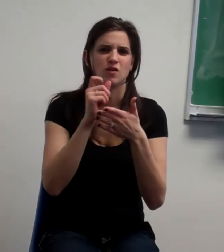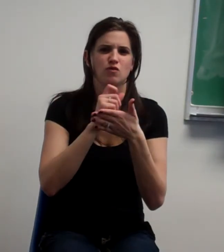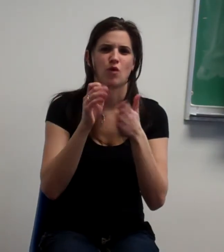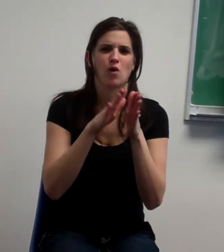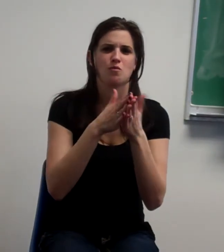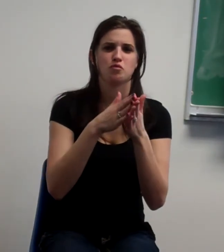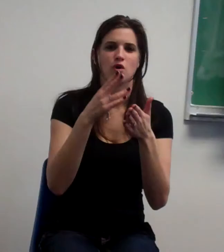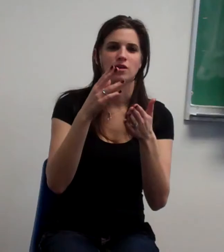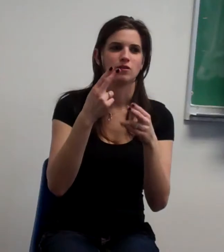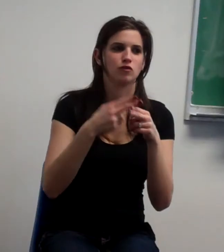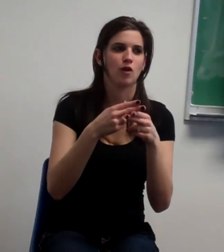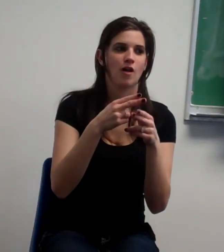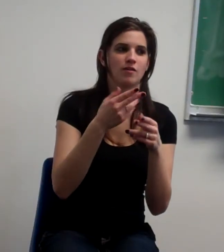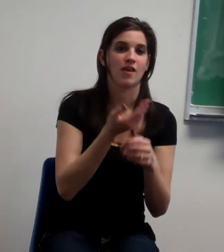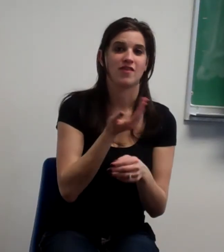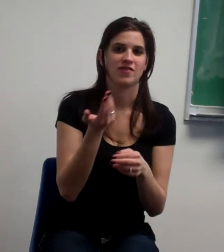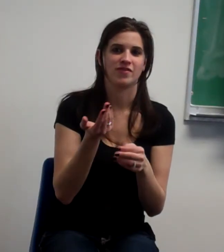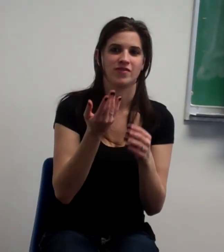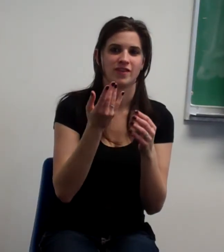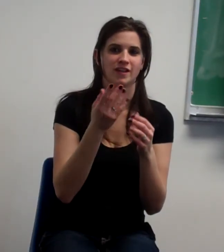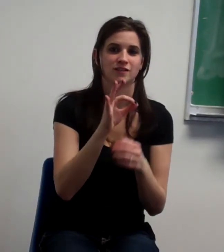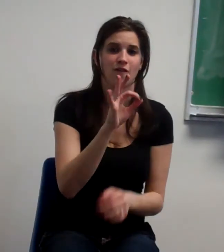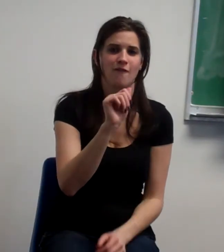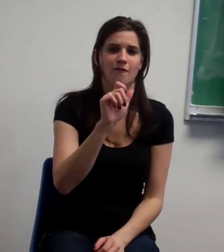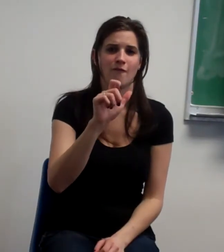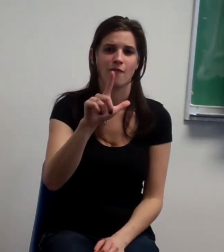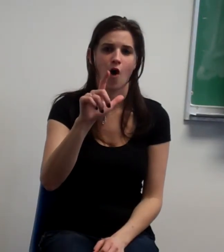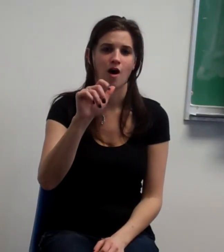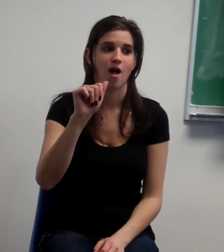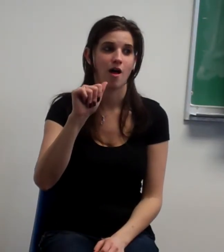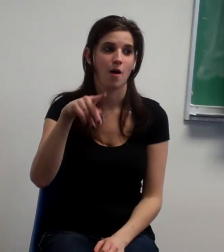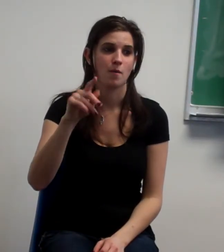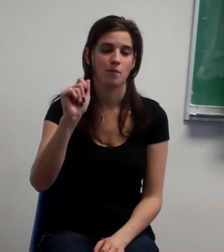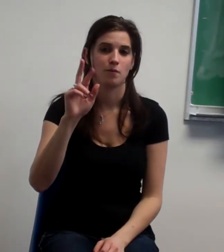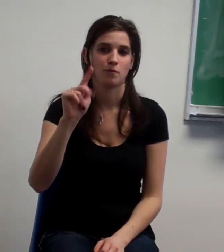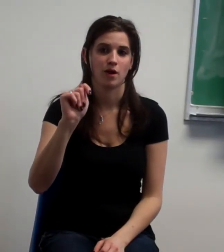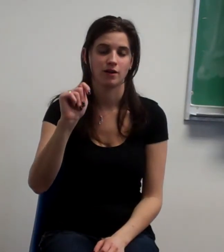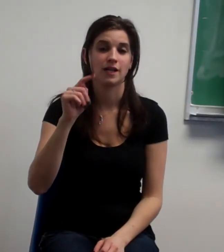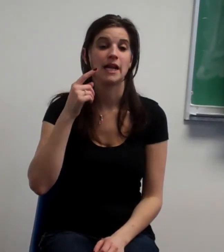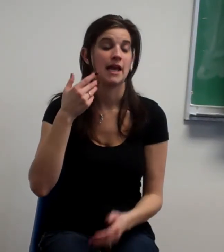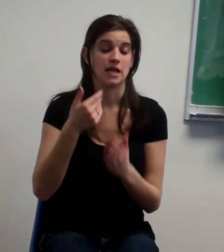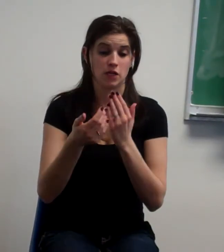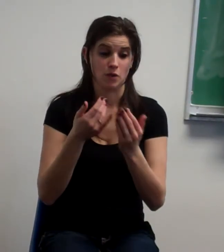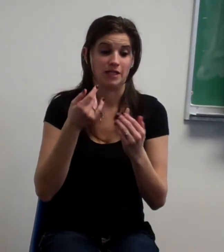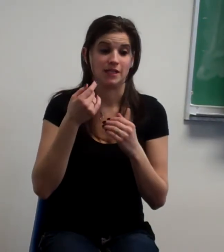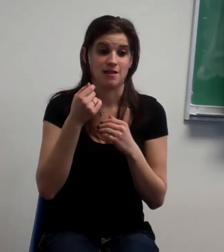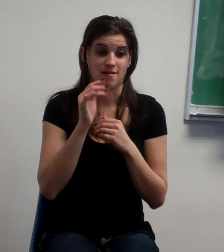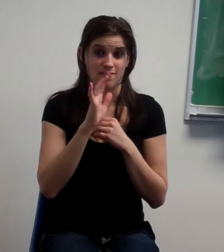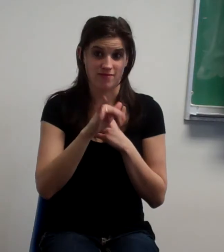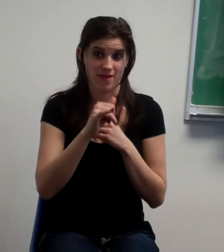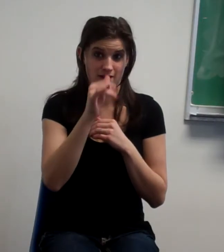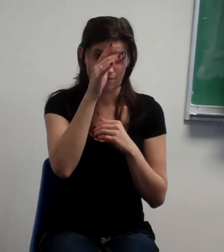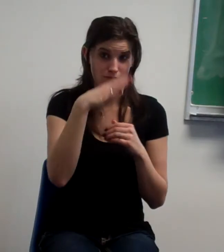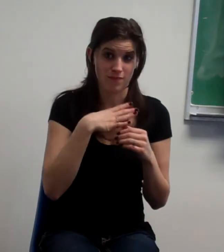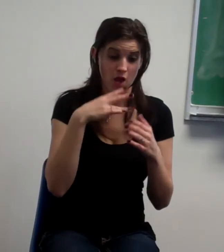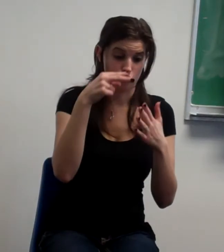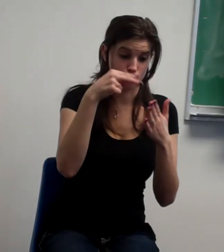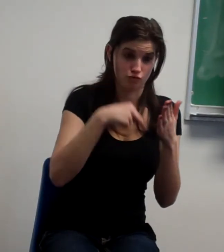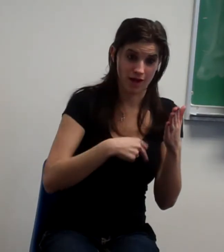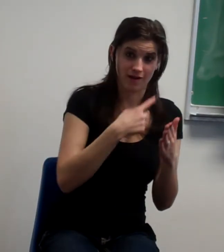Fall Apart, yeah. So you all have read that. So he read Conrad's book, right? he read Joseph Conrad's book.